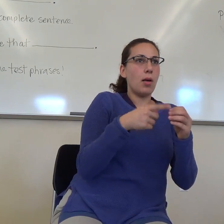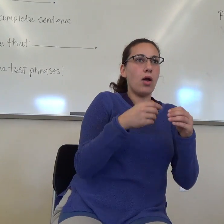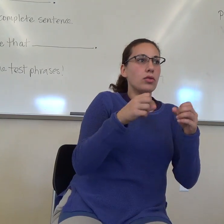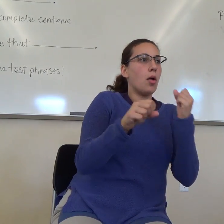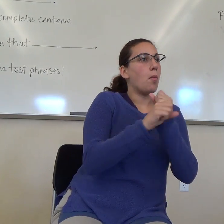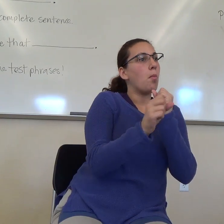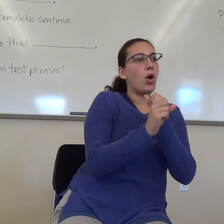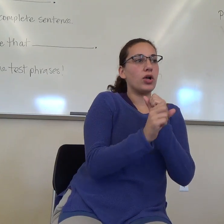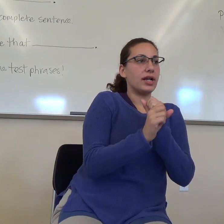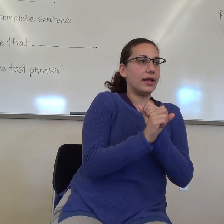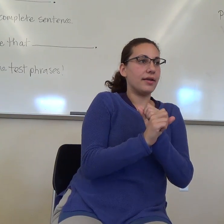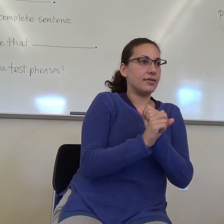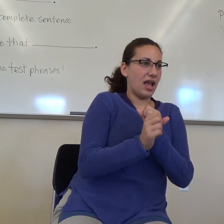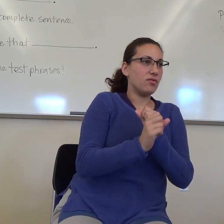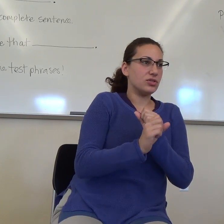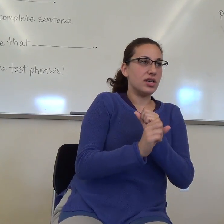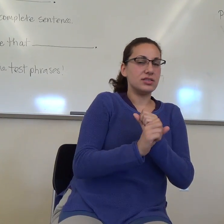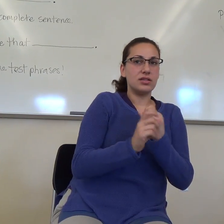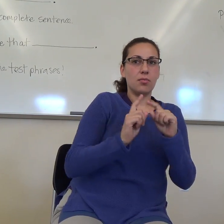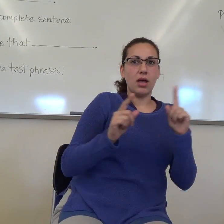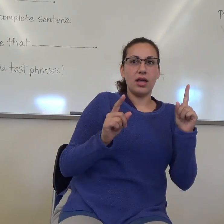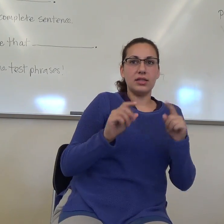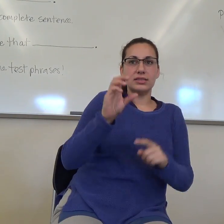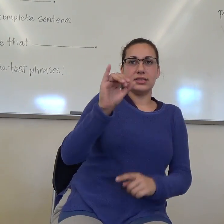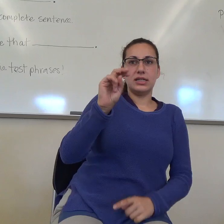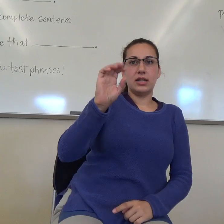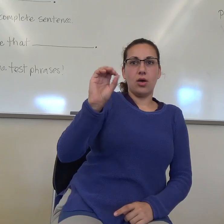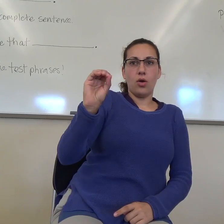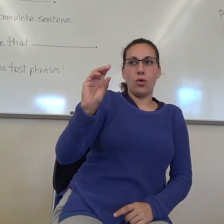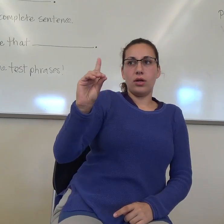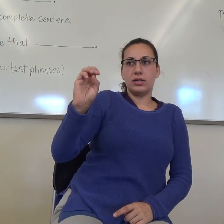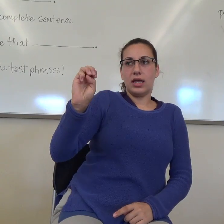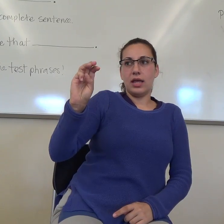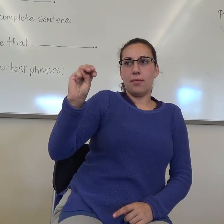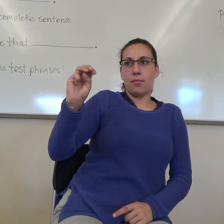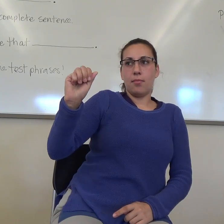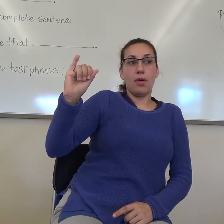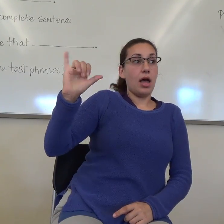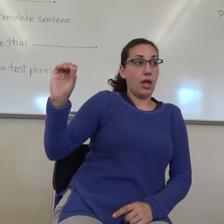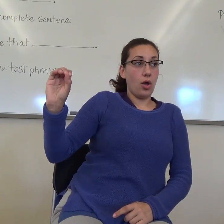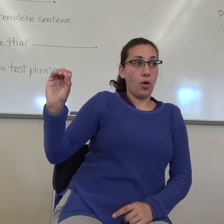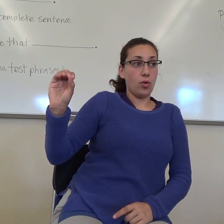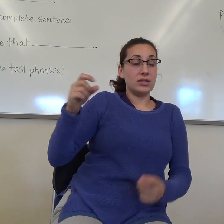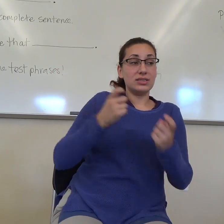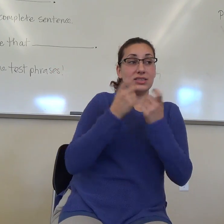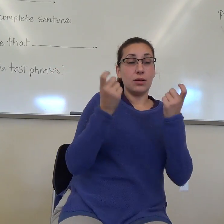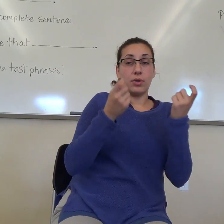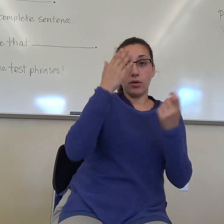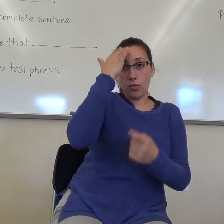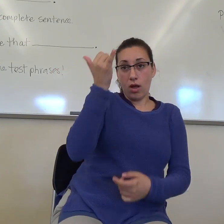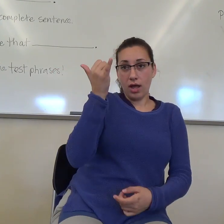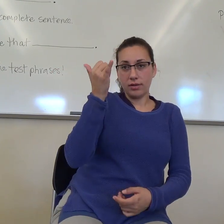said, Cinco de Mayo is celebrated because. Okay.